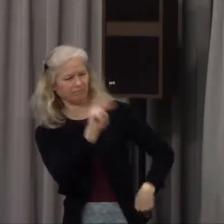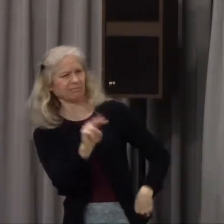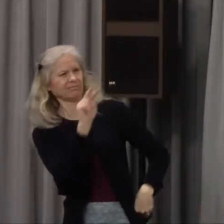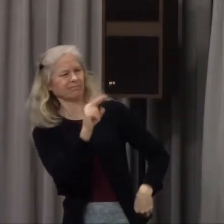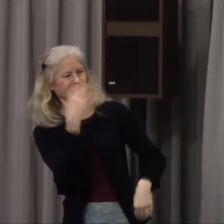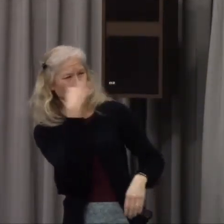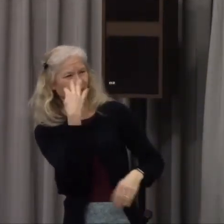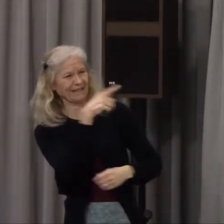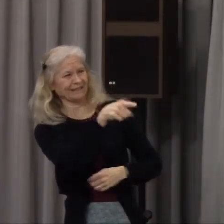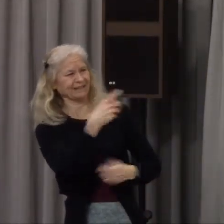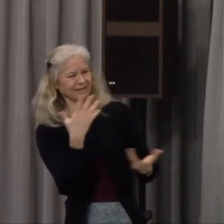God,